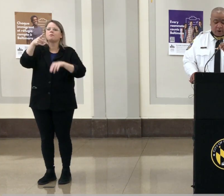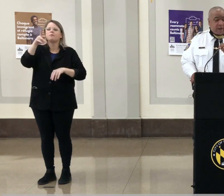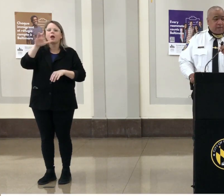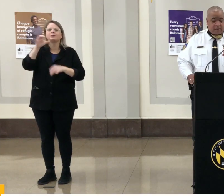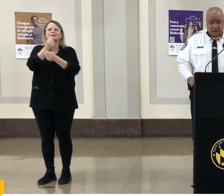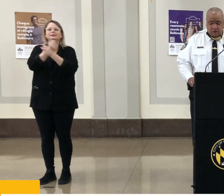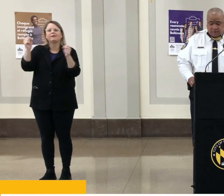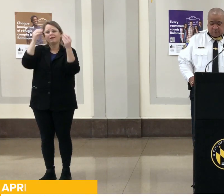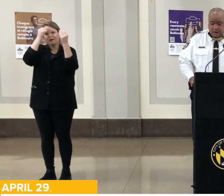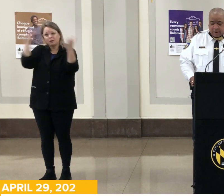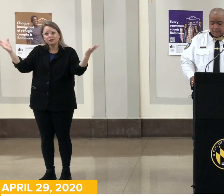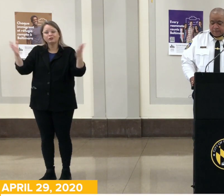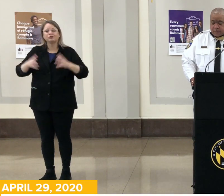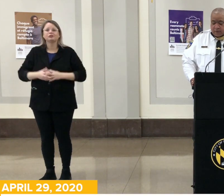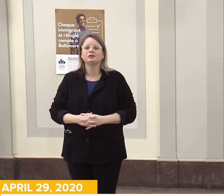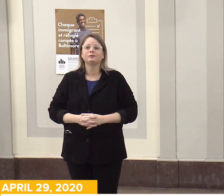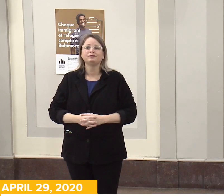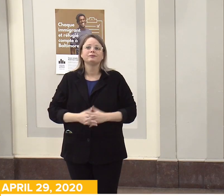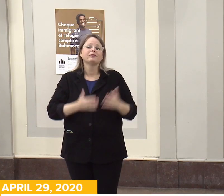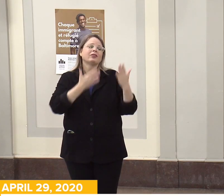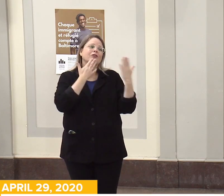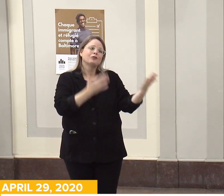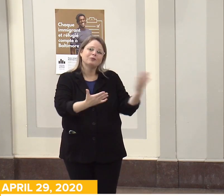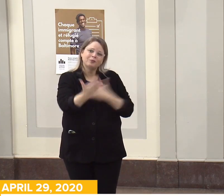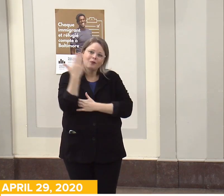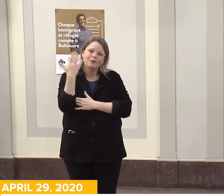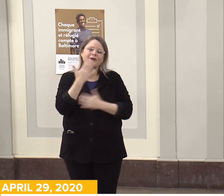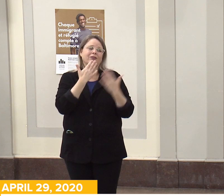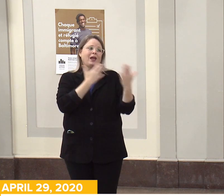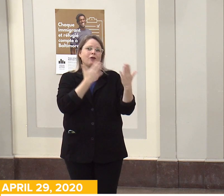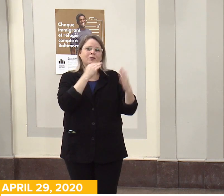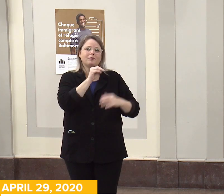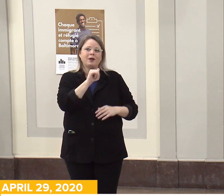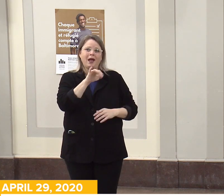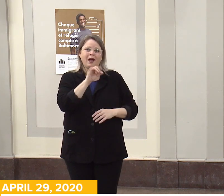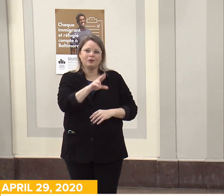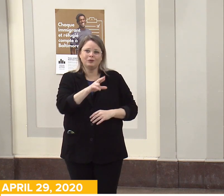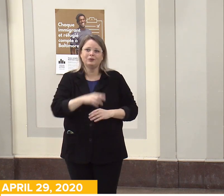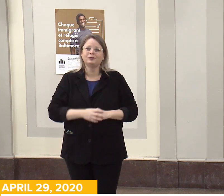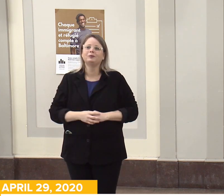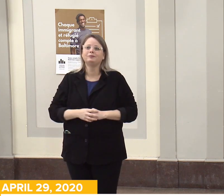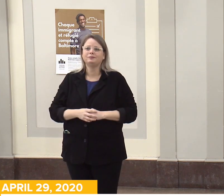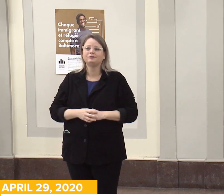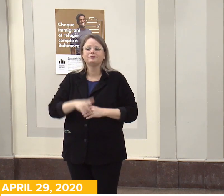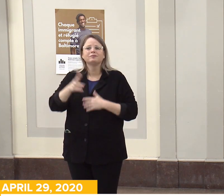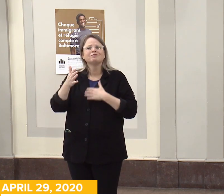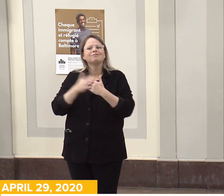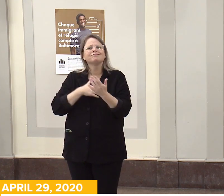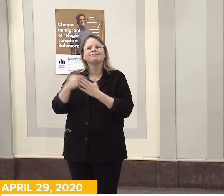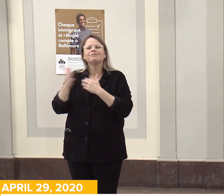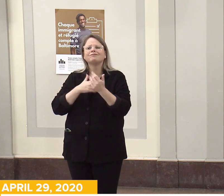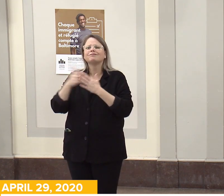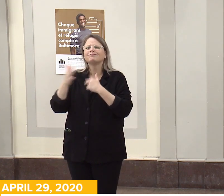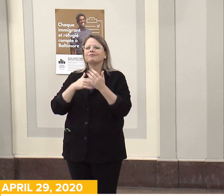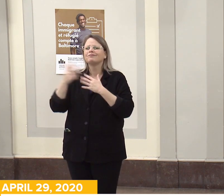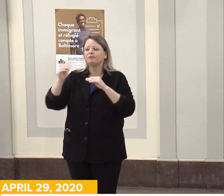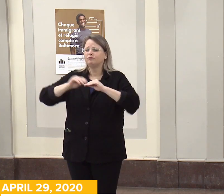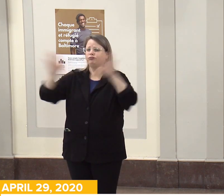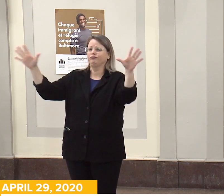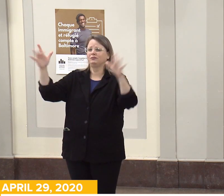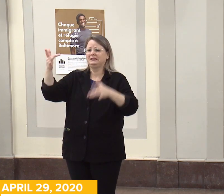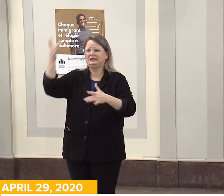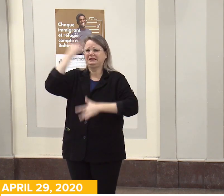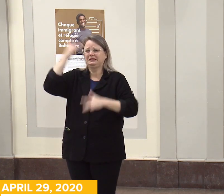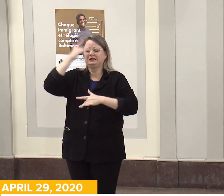Good morning, and thank you, Mr. Mayor. Even during the midst of the COVID-19 pandemic, the men and women of the Baltimore Police Department